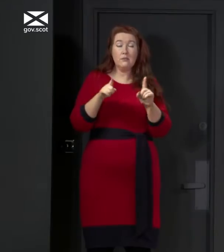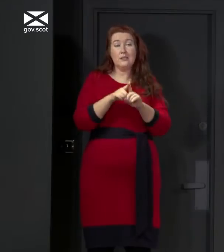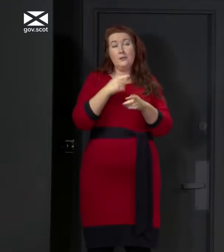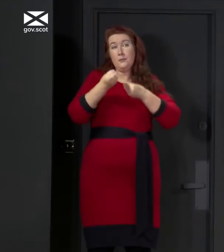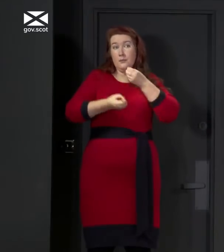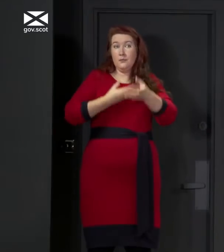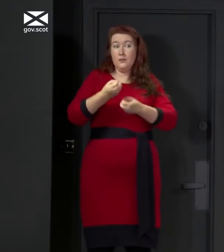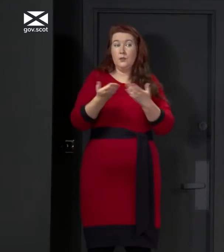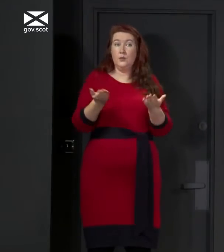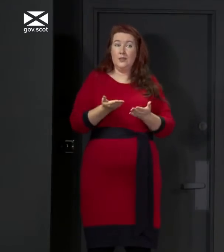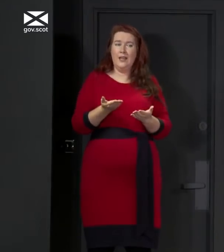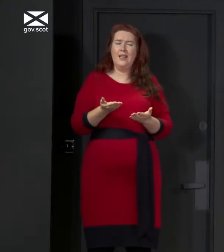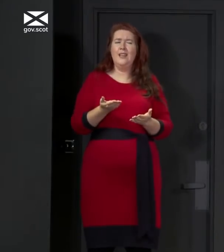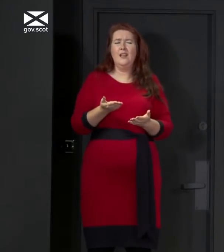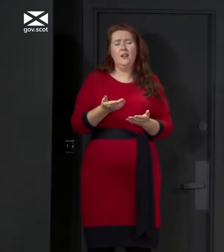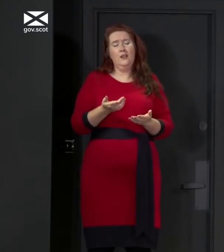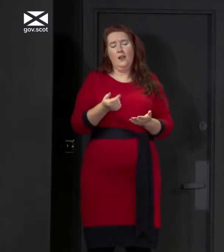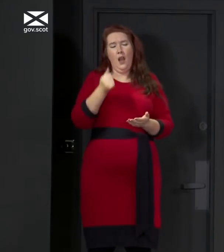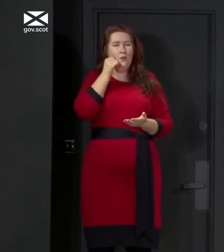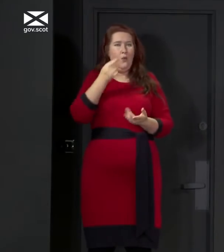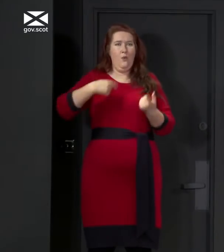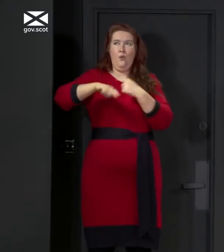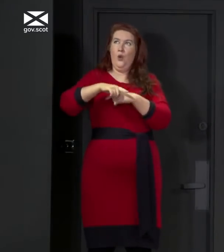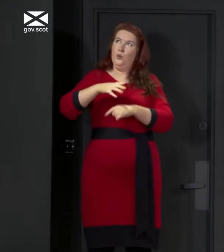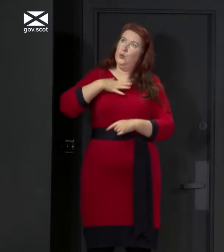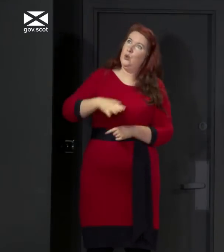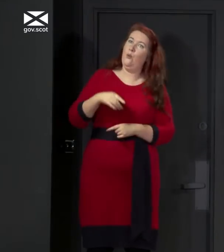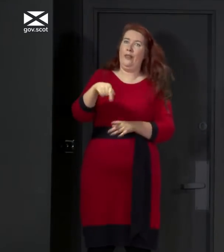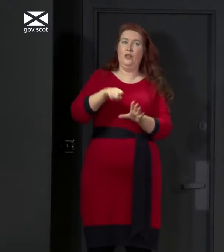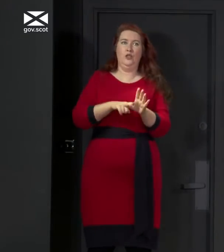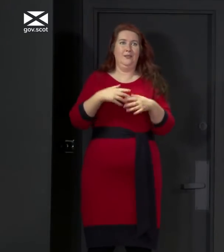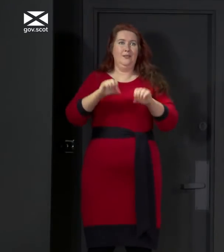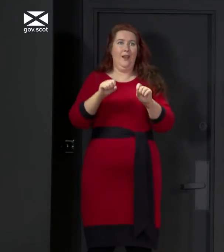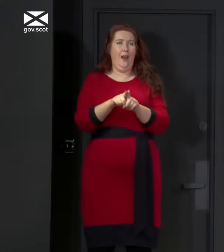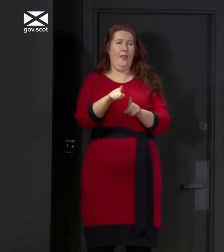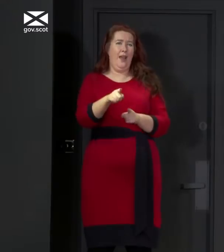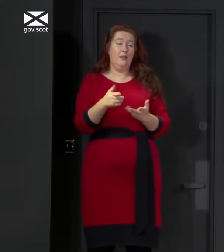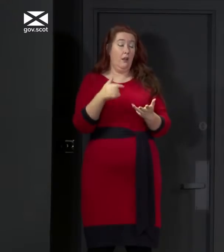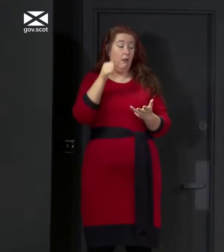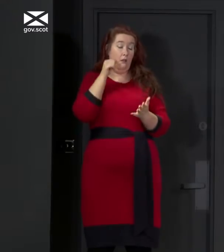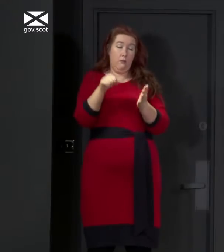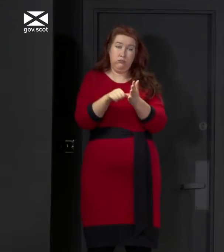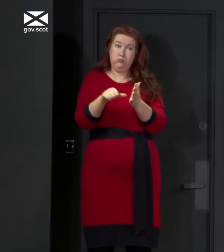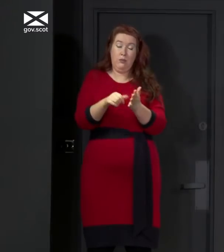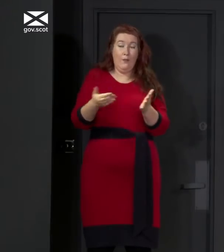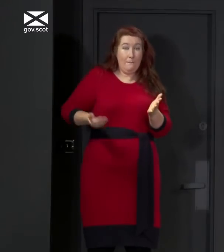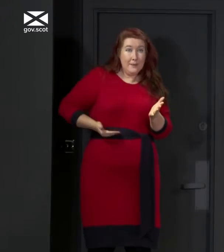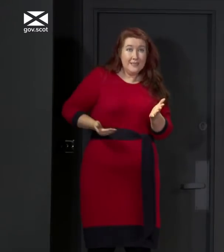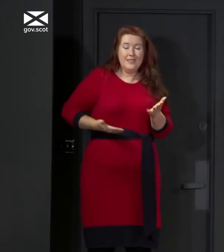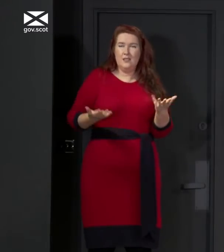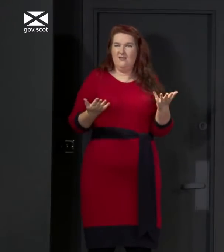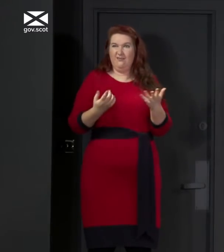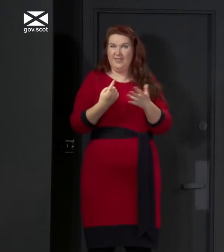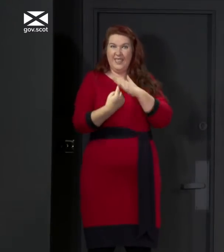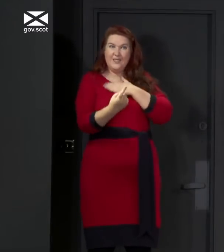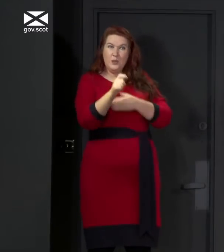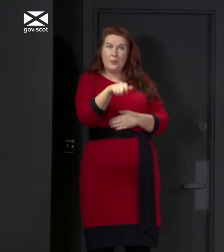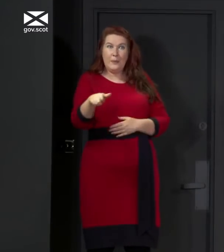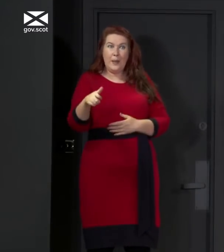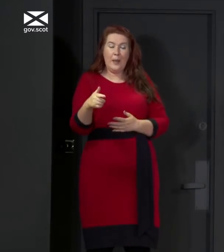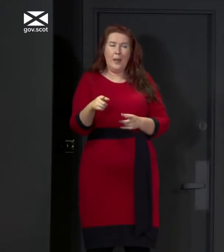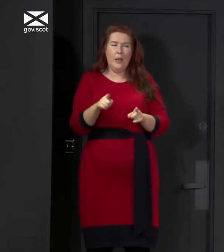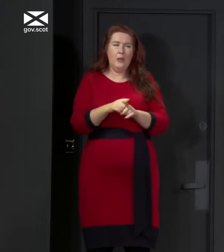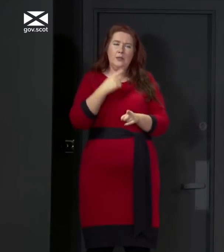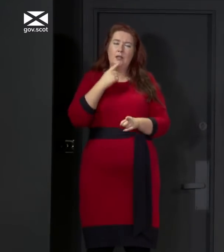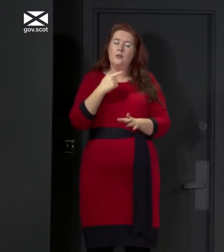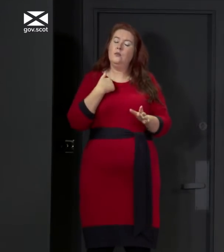course, not the start to this year that any of us would have wanted. They're really tough for businesses, for individuals, and as I've said a couple of occasions